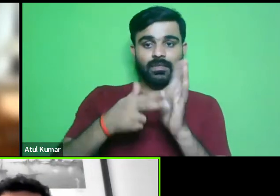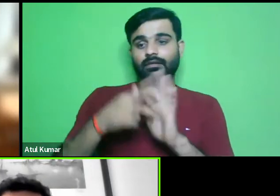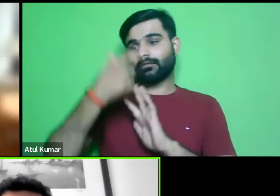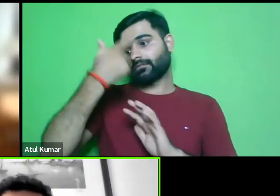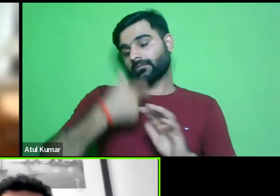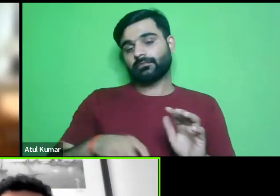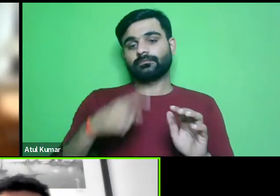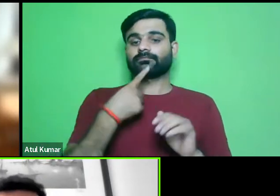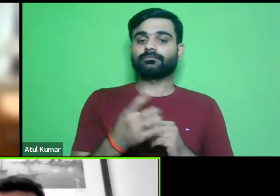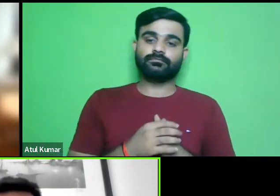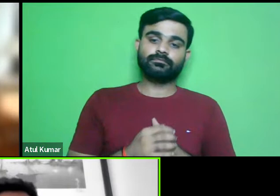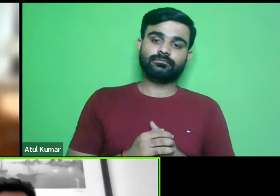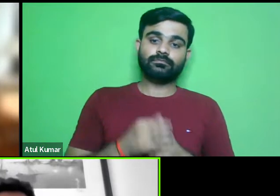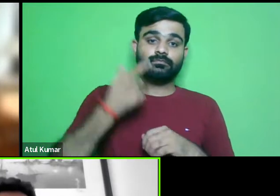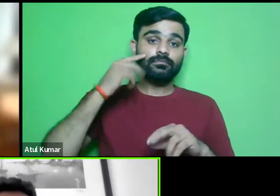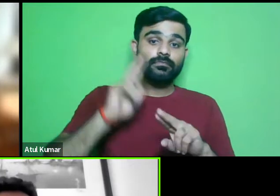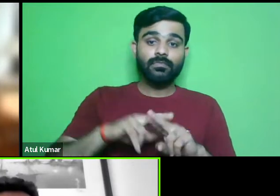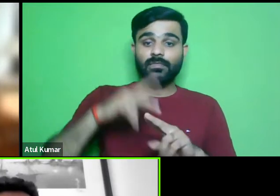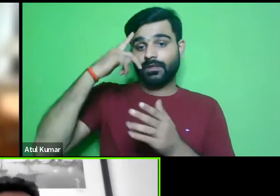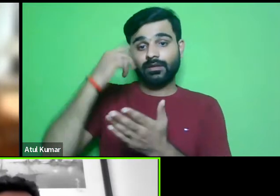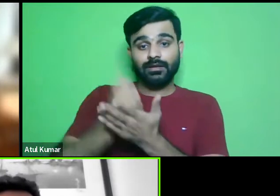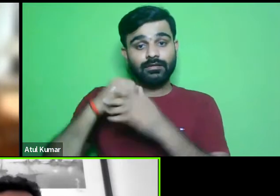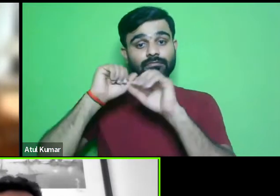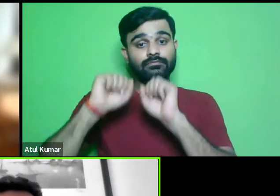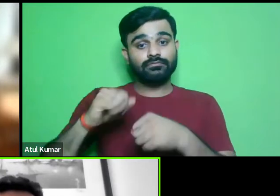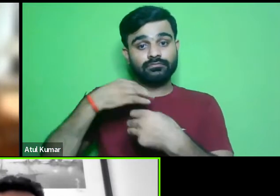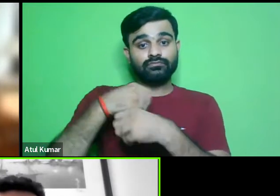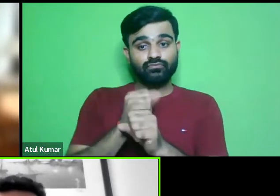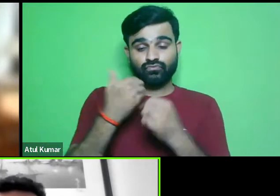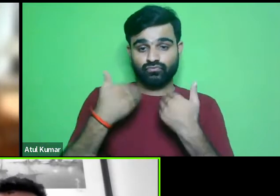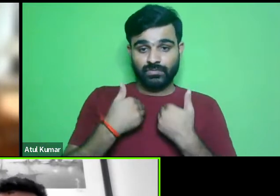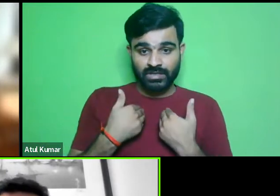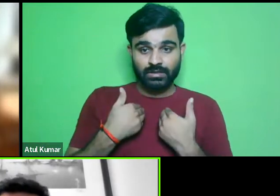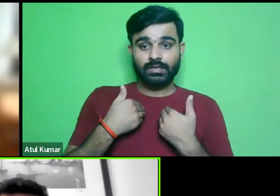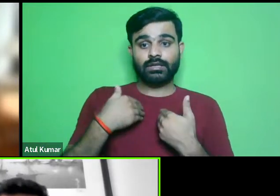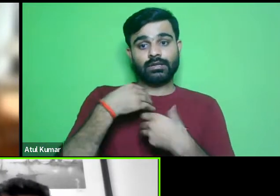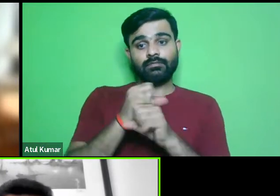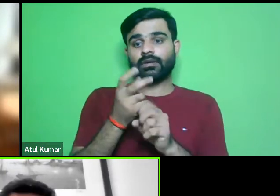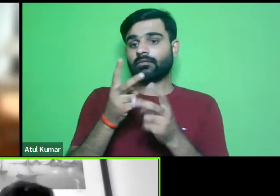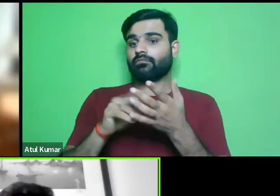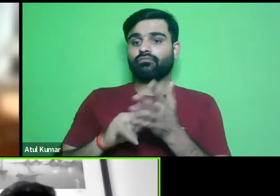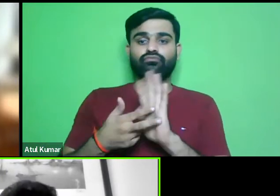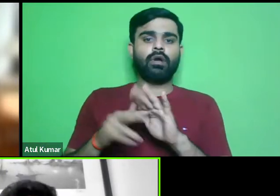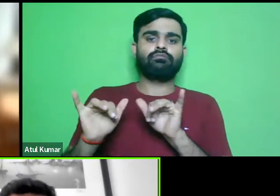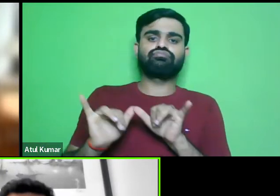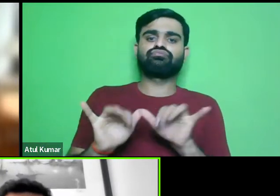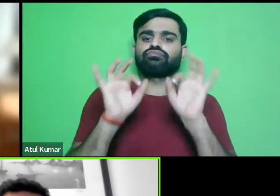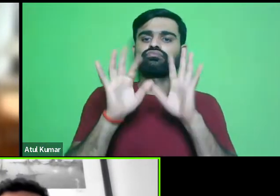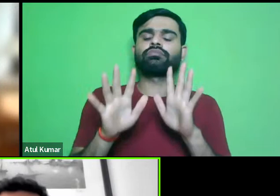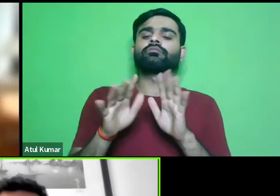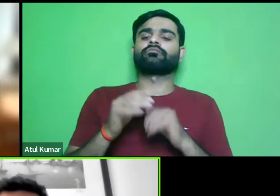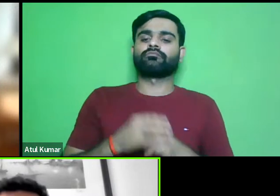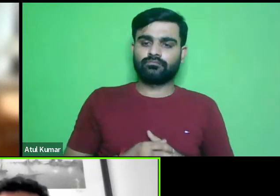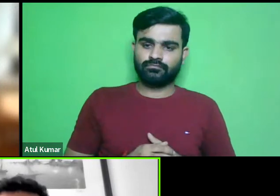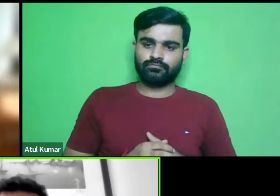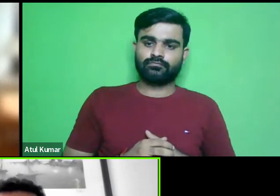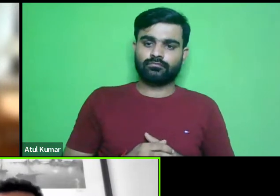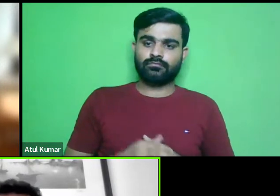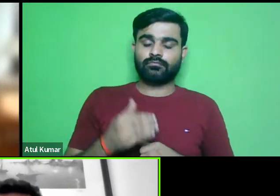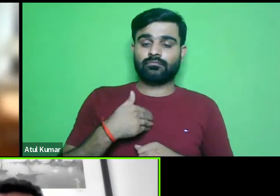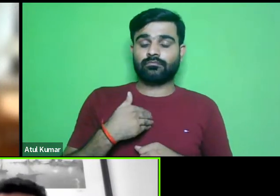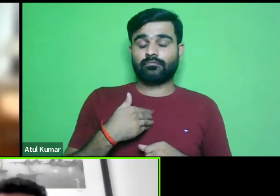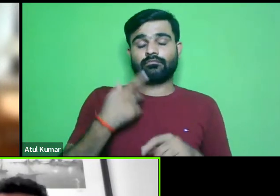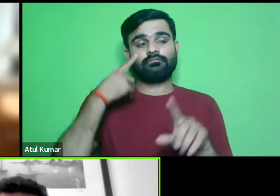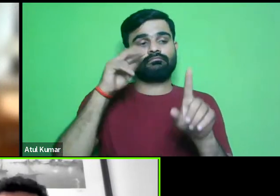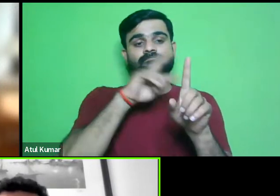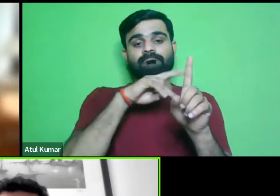can say that if there is a decision that is being made about me and it's being done in an automated manner with some caveats, I can